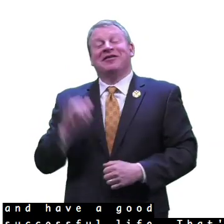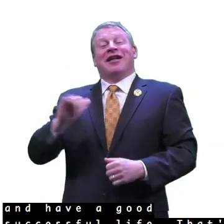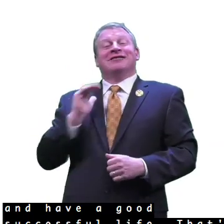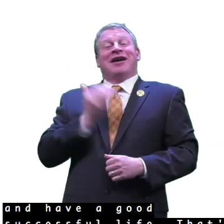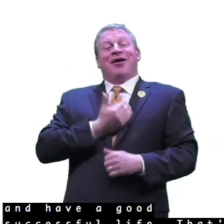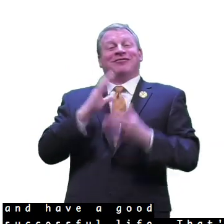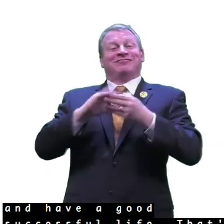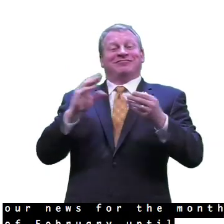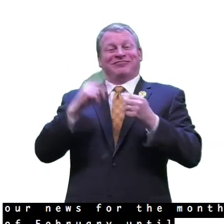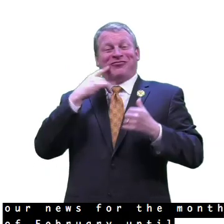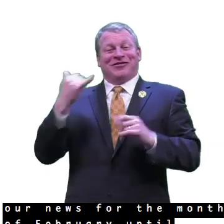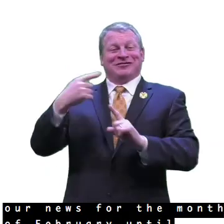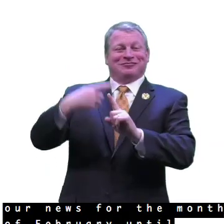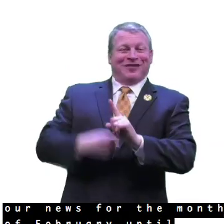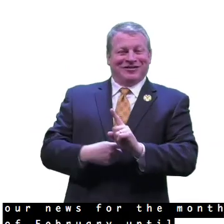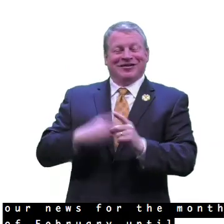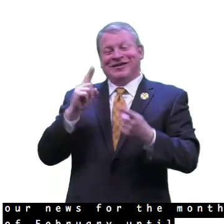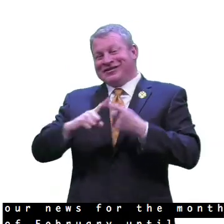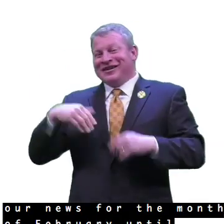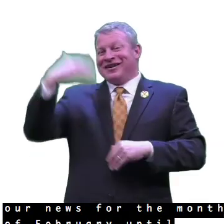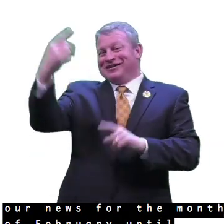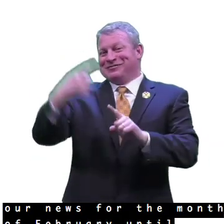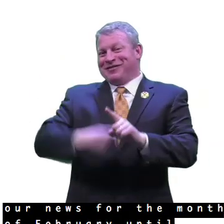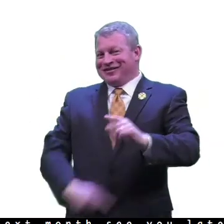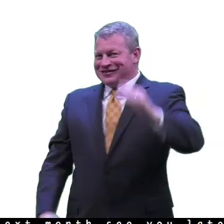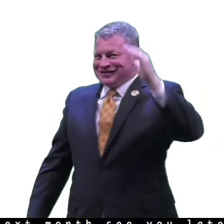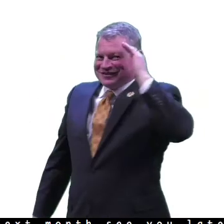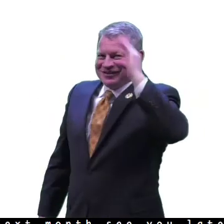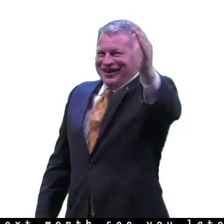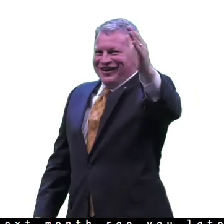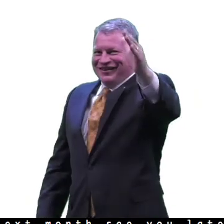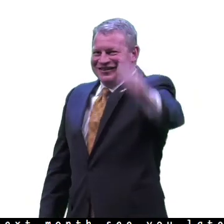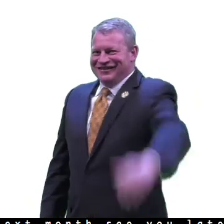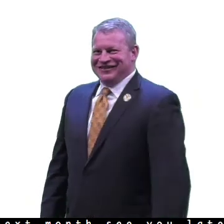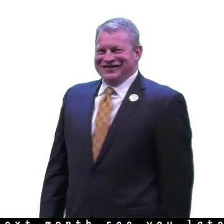life. That's our news for the month of February. Until next month, see you later.